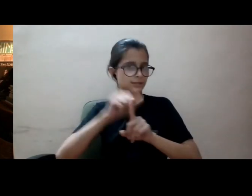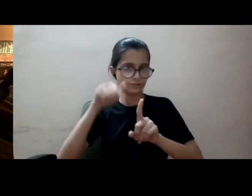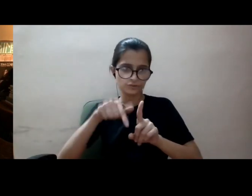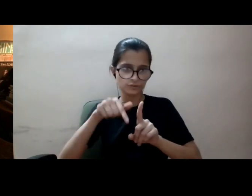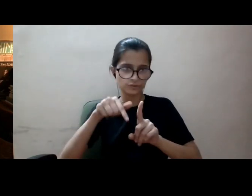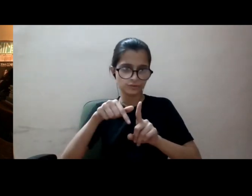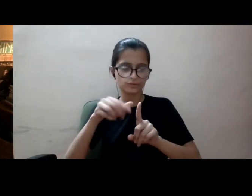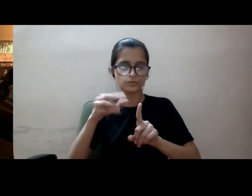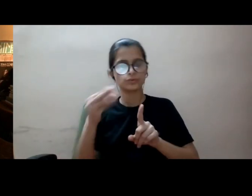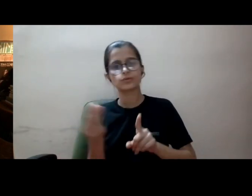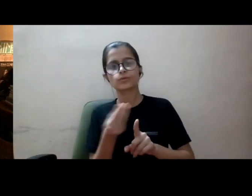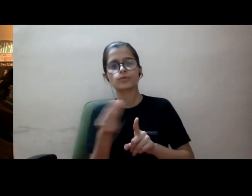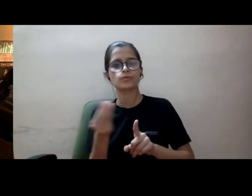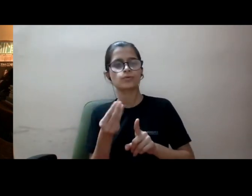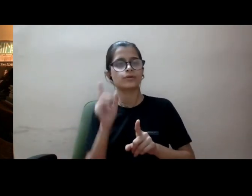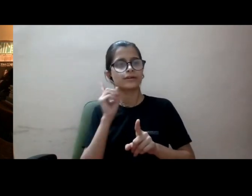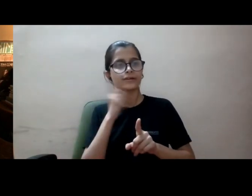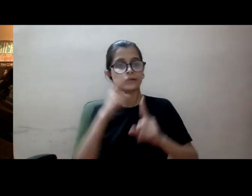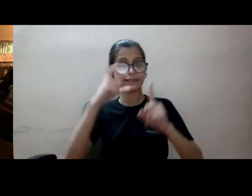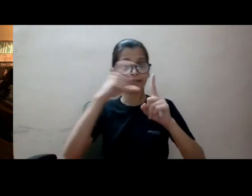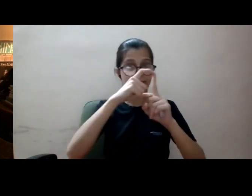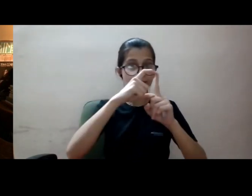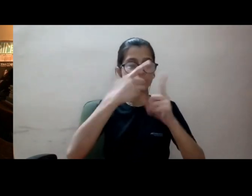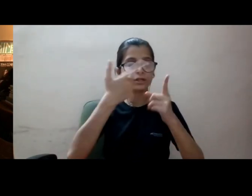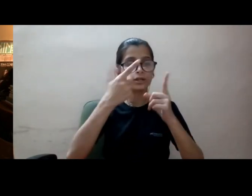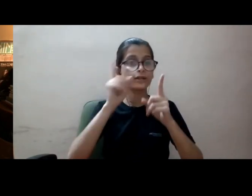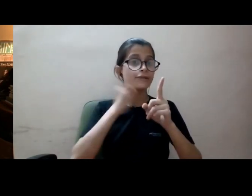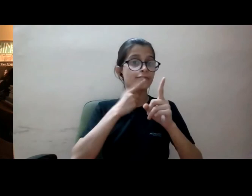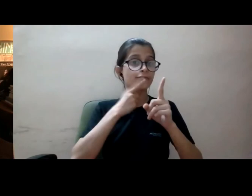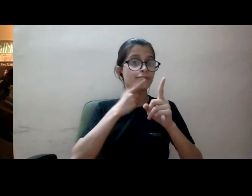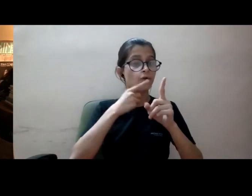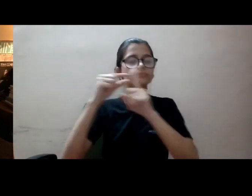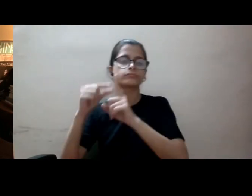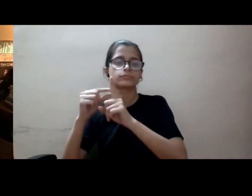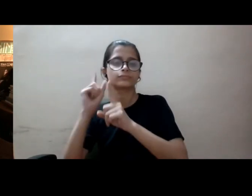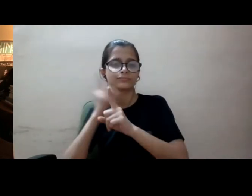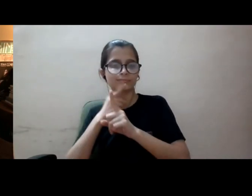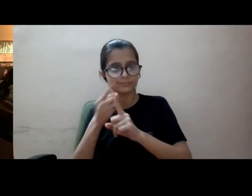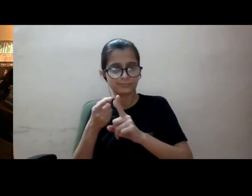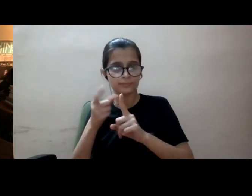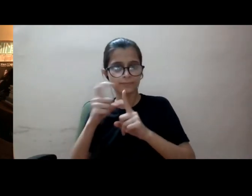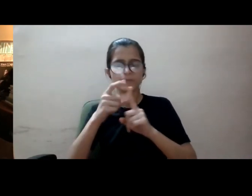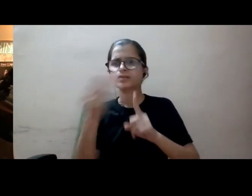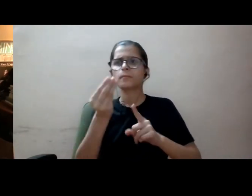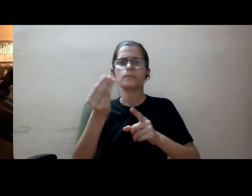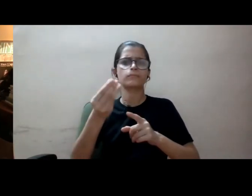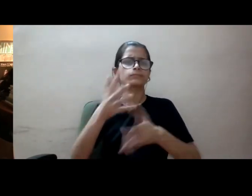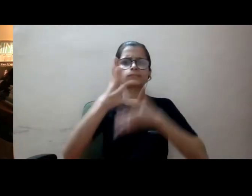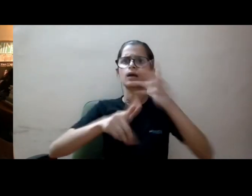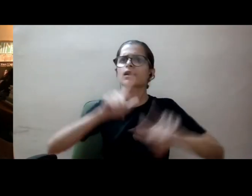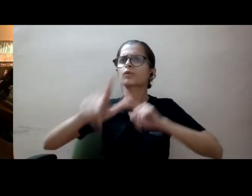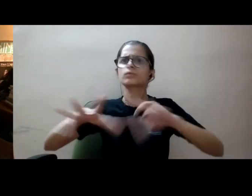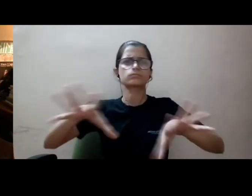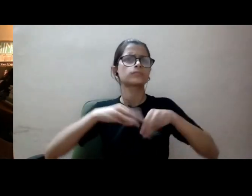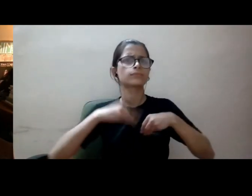who write deaf with D, capital D, and there are people who don't want to be a part of, who don't want to accept the language as sign